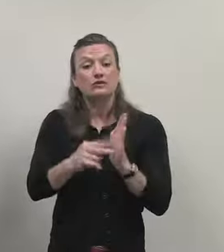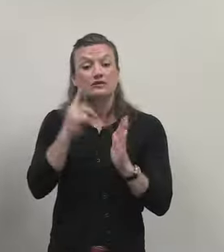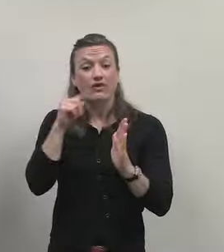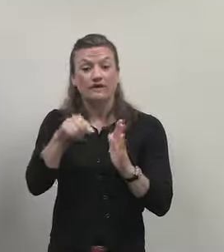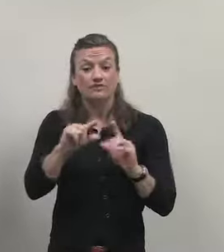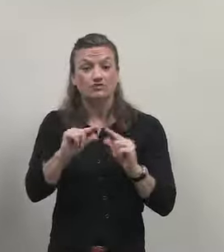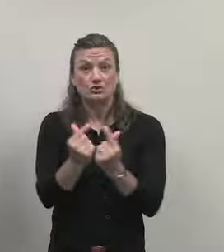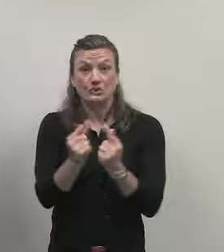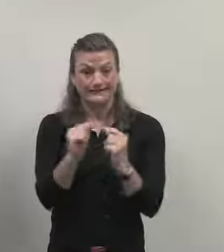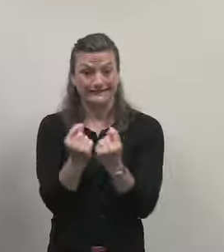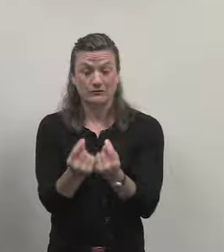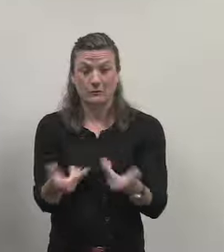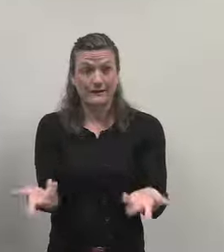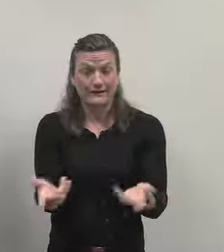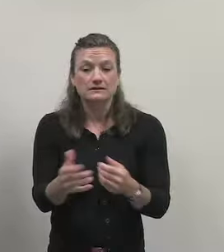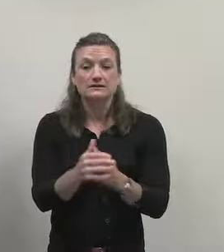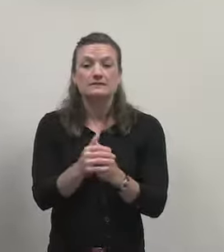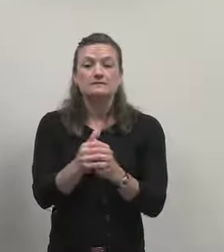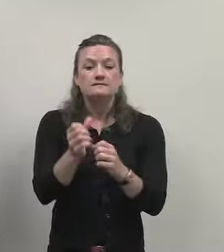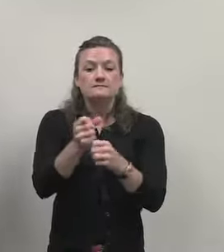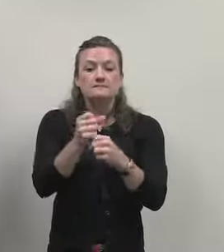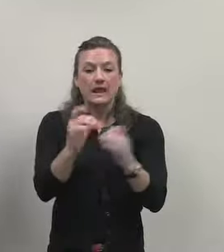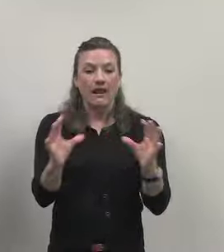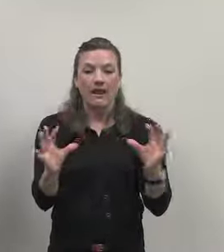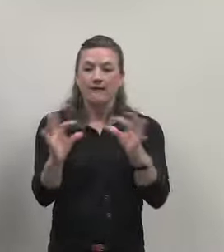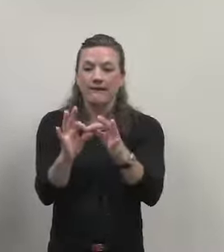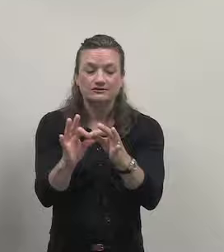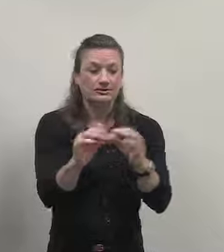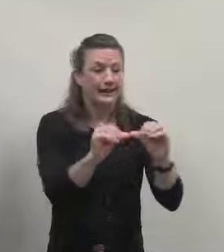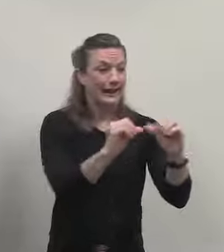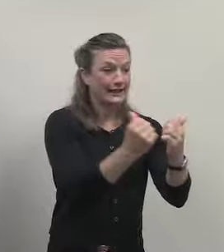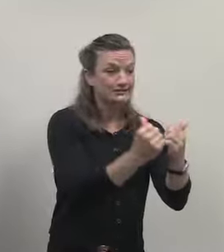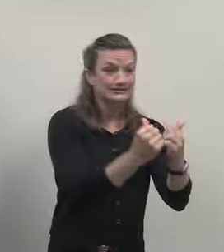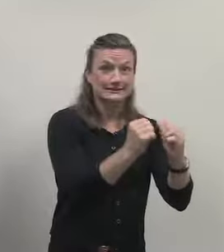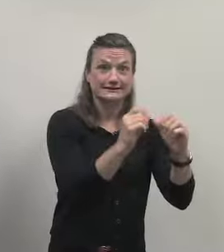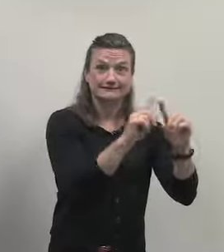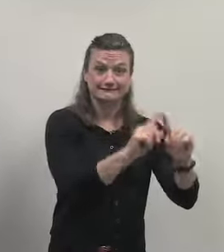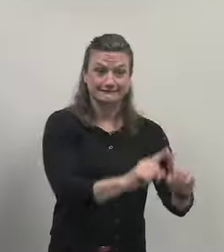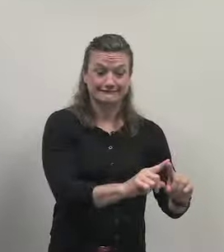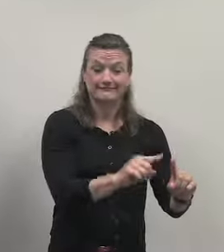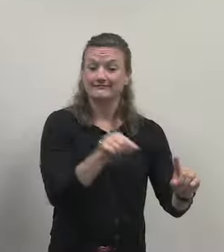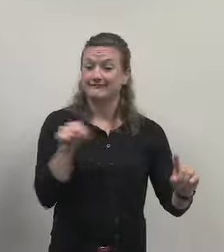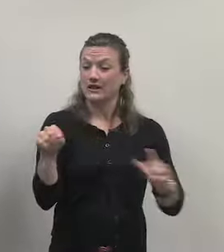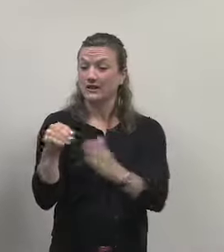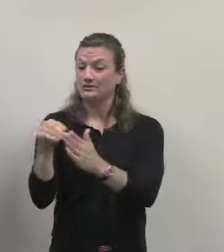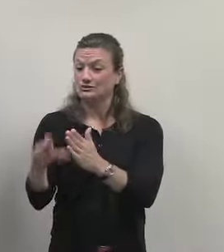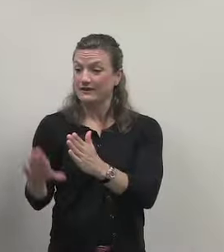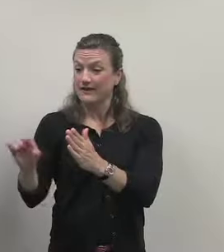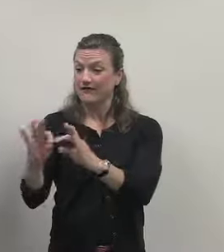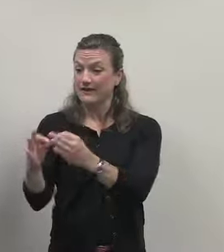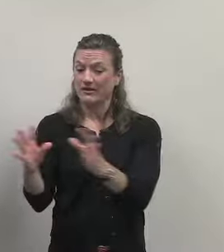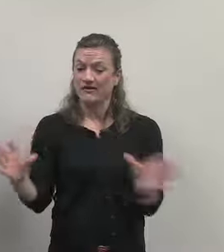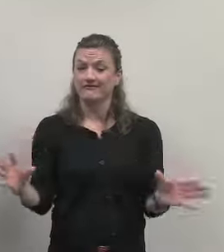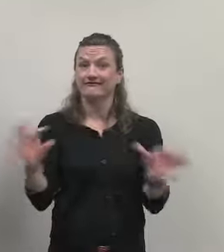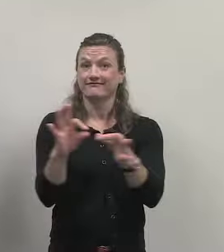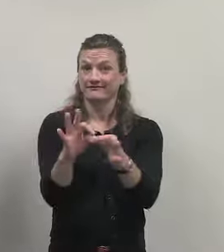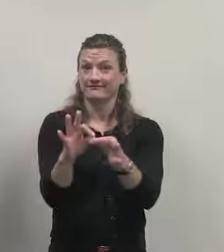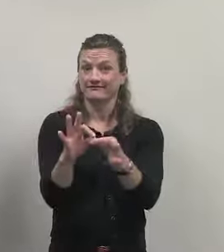group is to make the connections between the agencies and the students and their